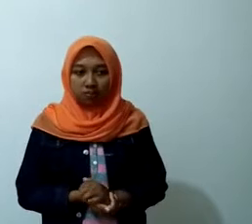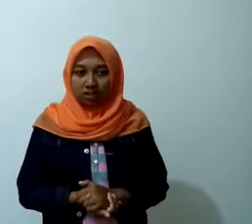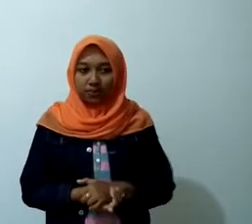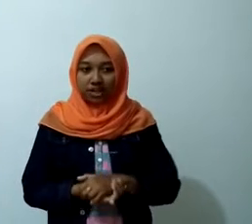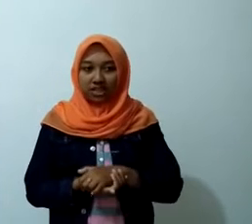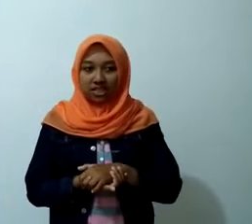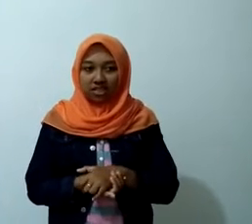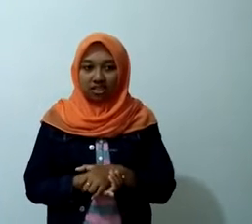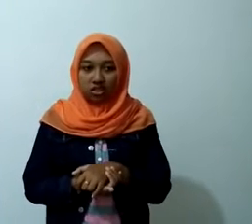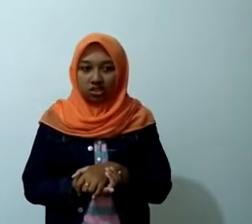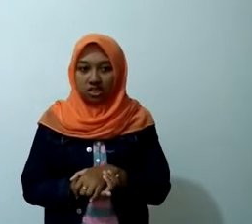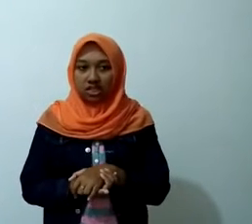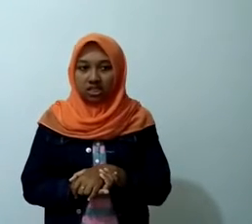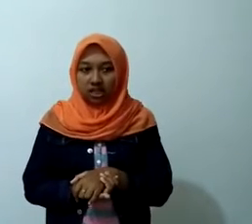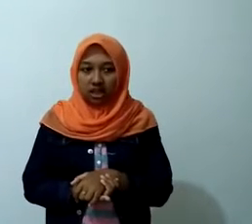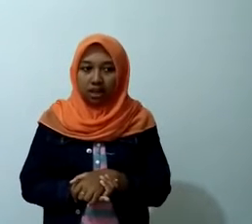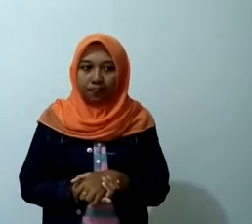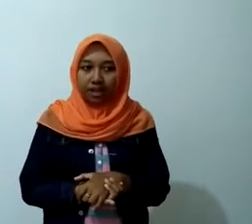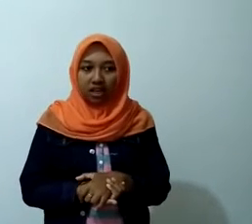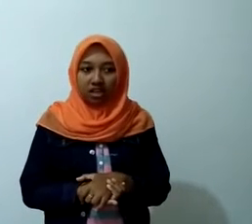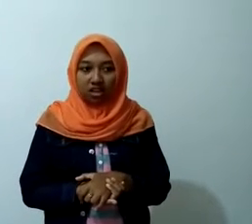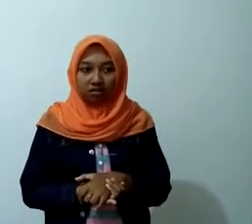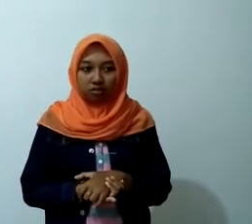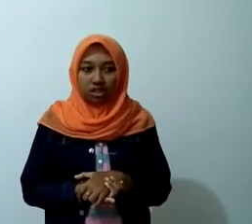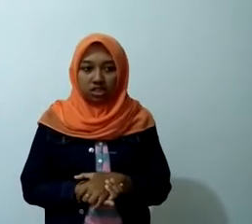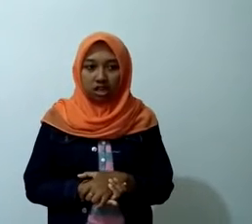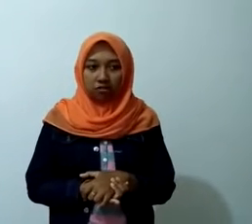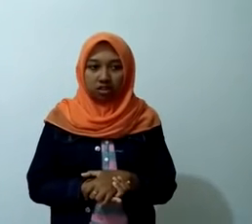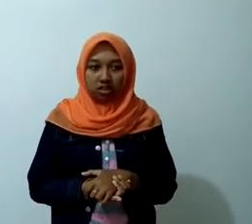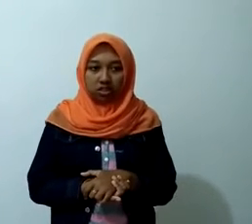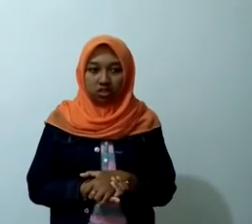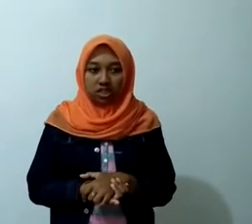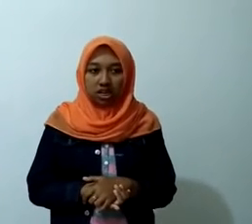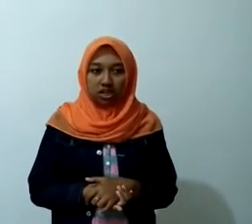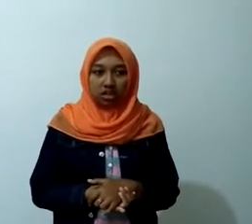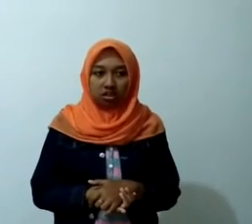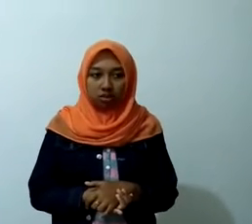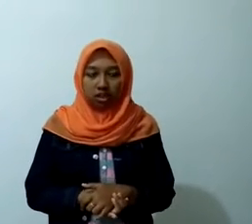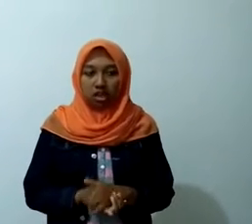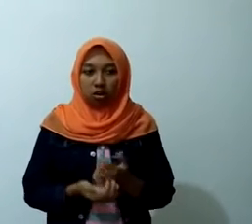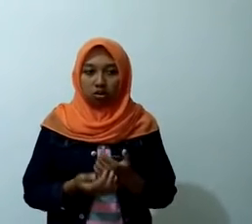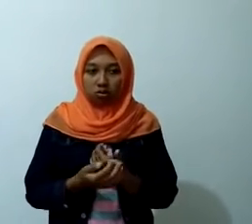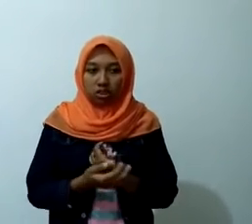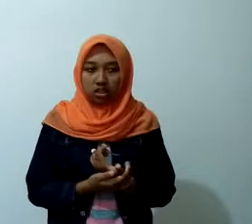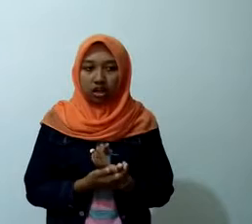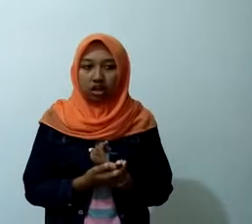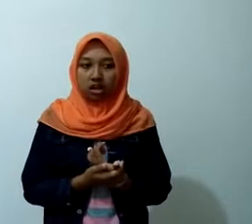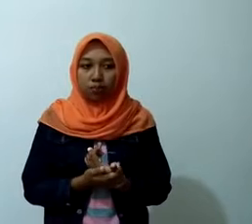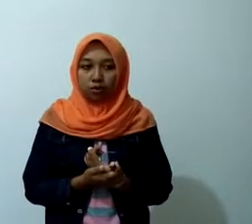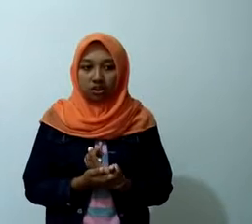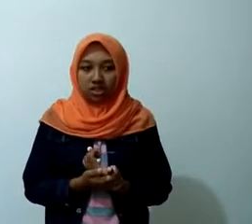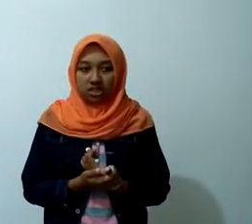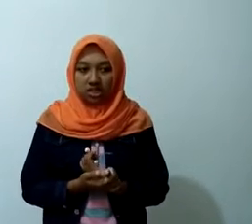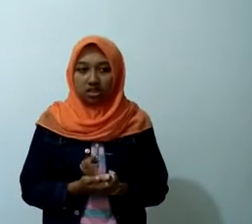for students means practicing dictionary skills, making inference, evaluating choice, and drawing conclusion are